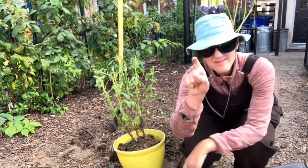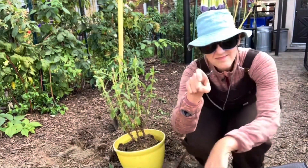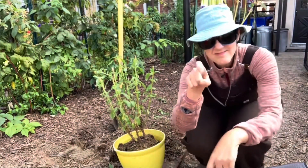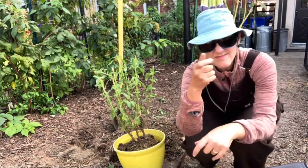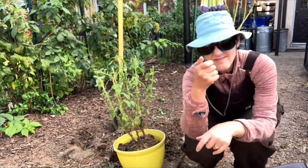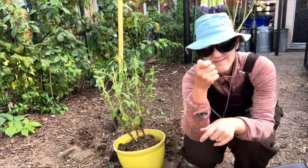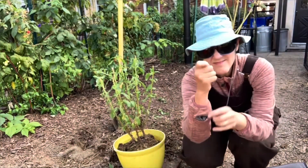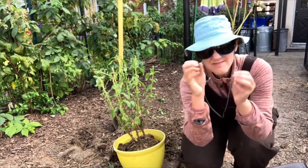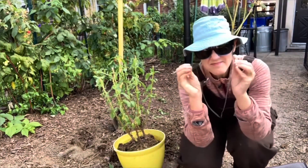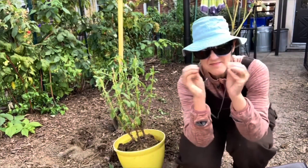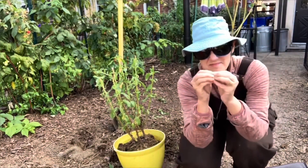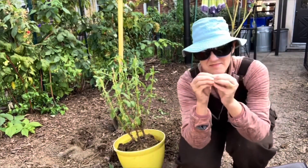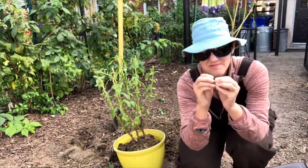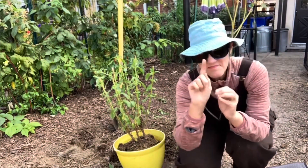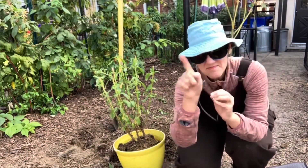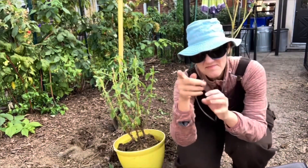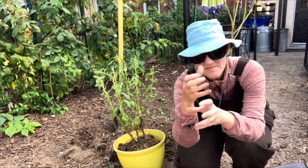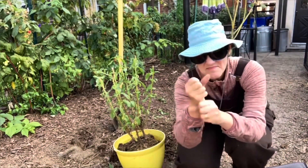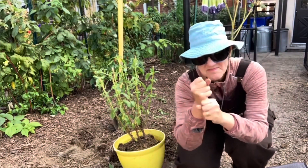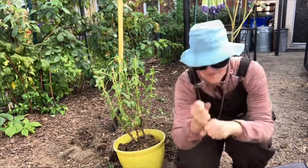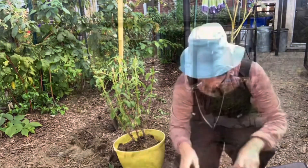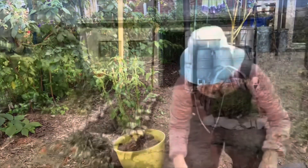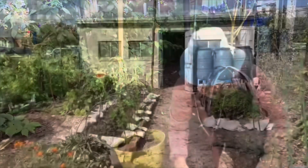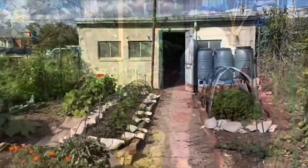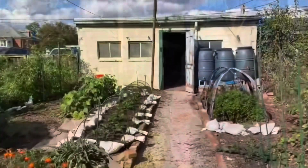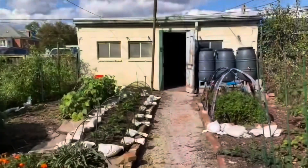We do need a little bit more soil, so let's go get some.